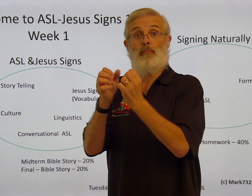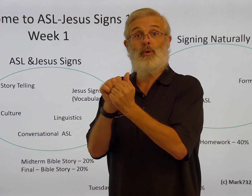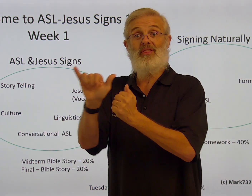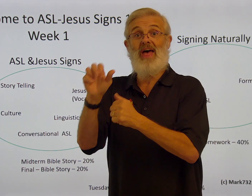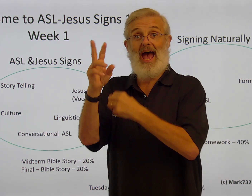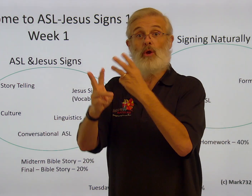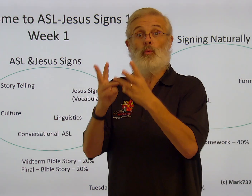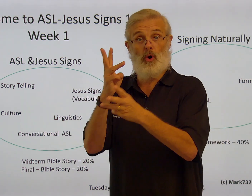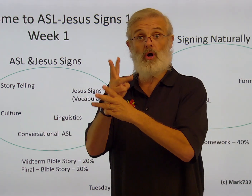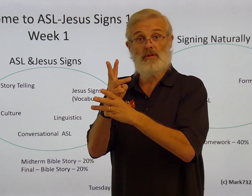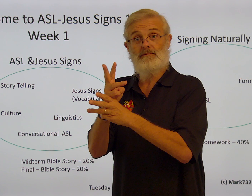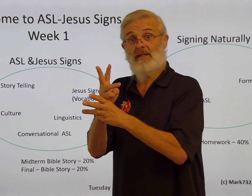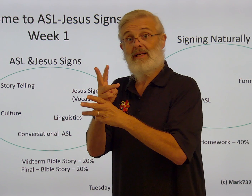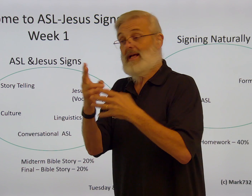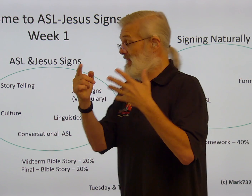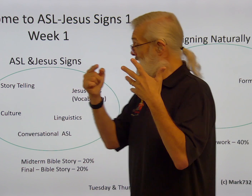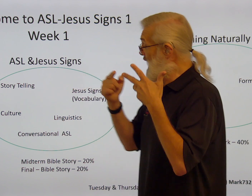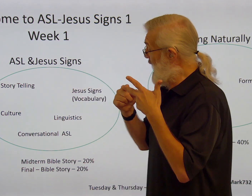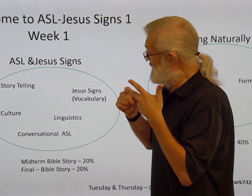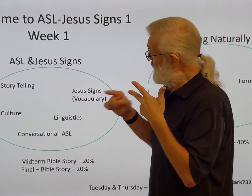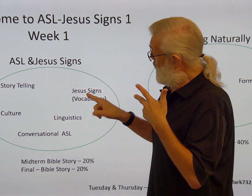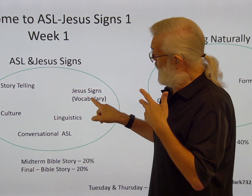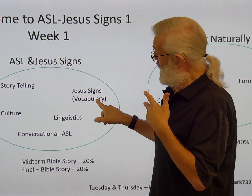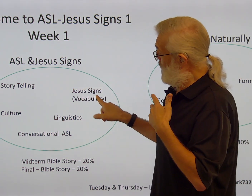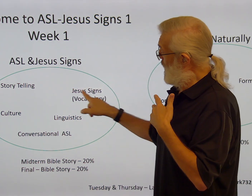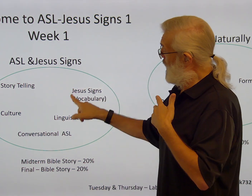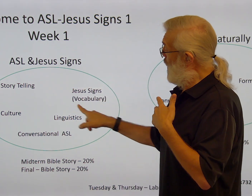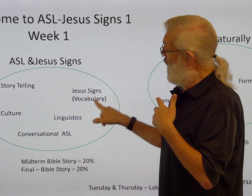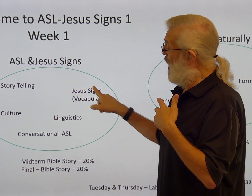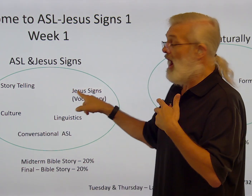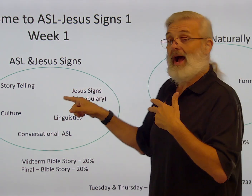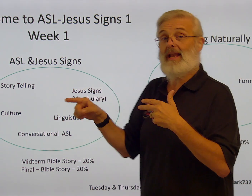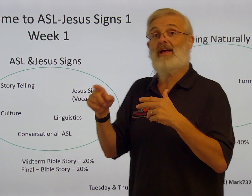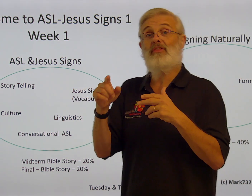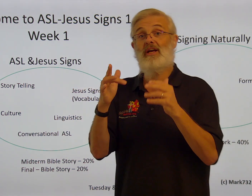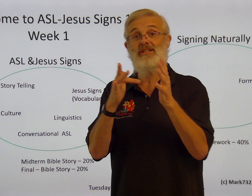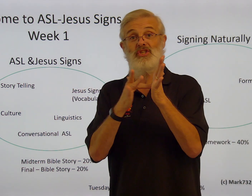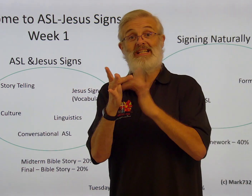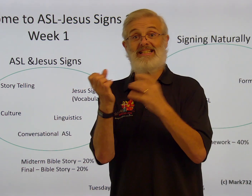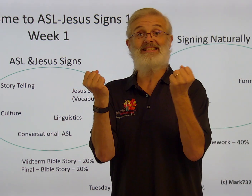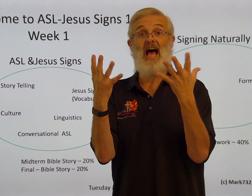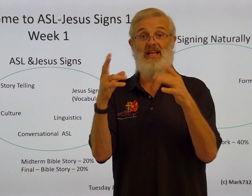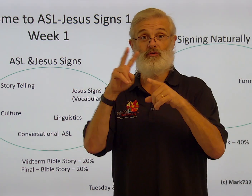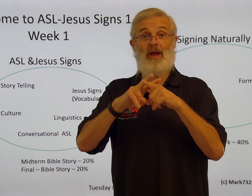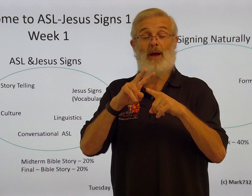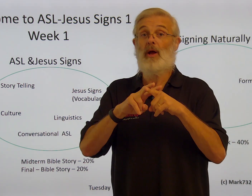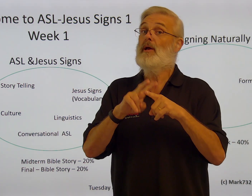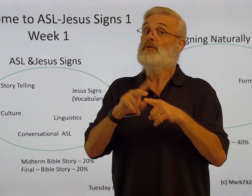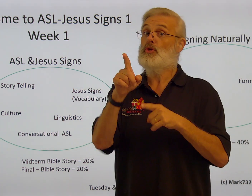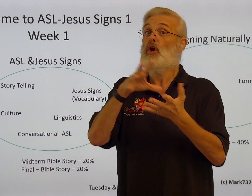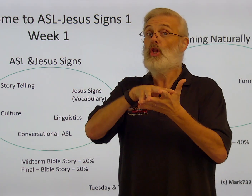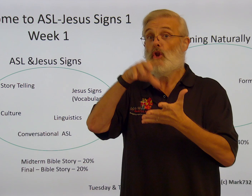with that world. Then next, we're going to work on the Jesus Signs vocabulary. So you're going to